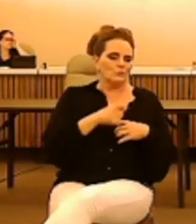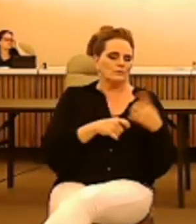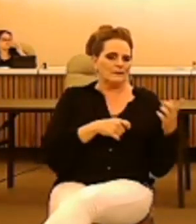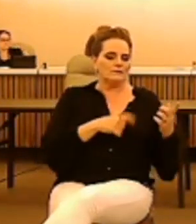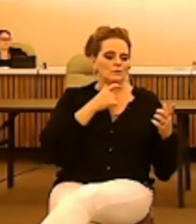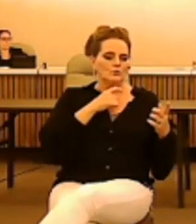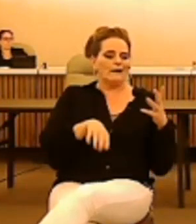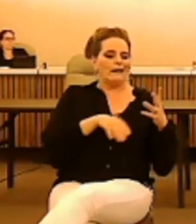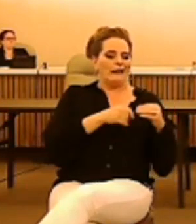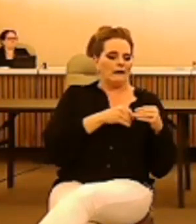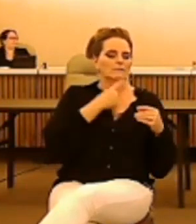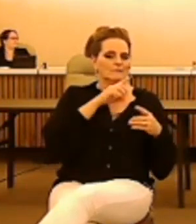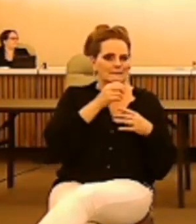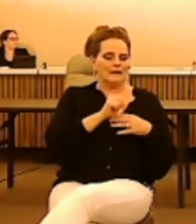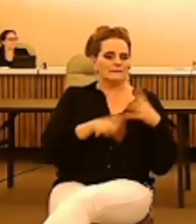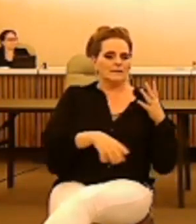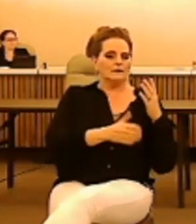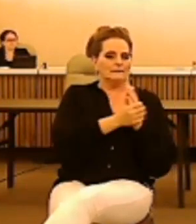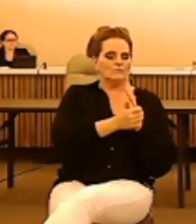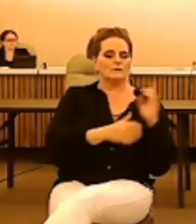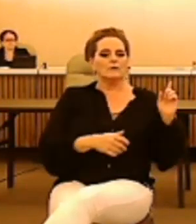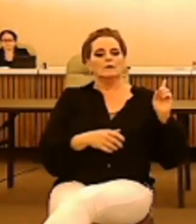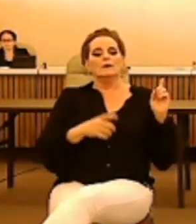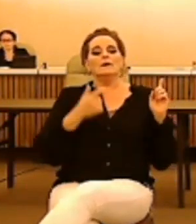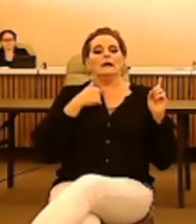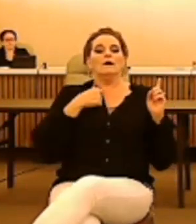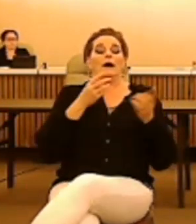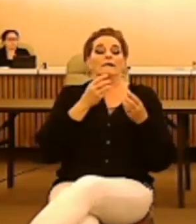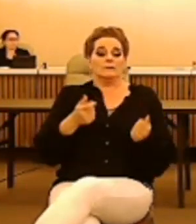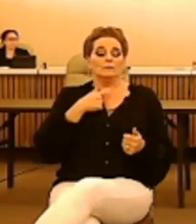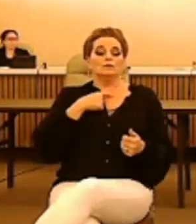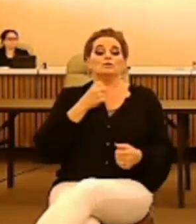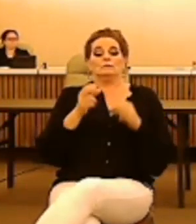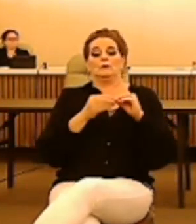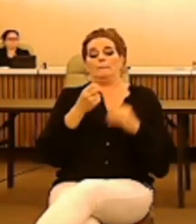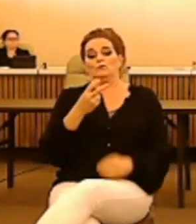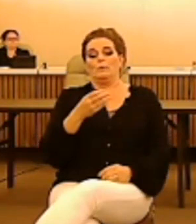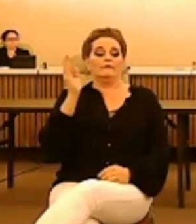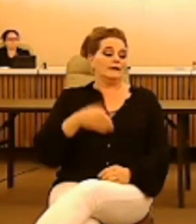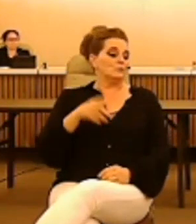Don's additions. Mr. Supervisor and fellow board members, I have resolution number